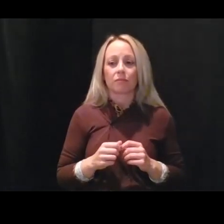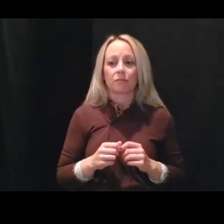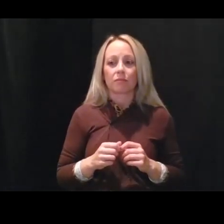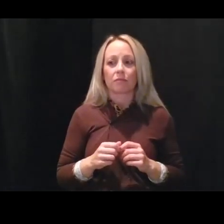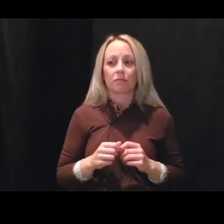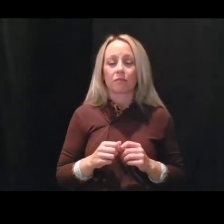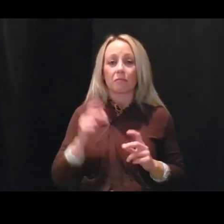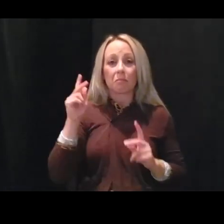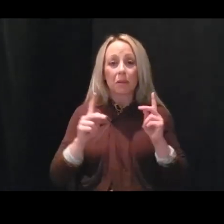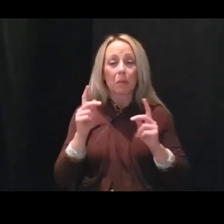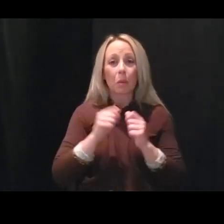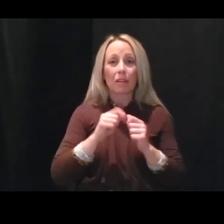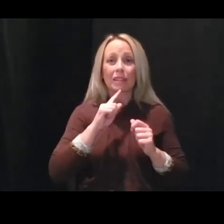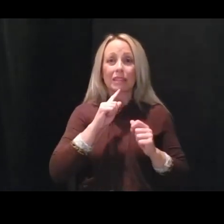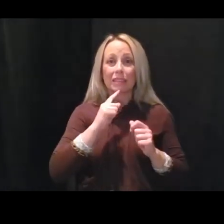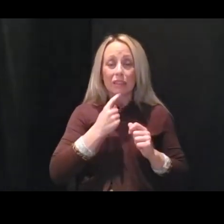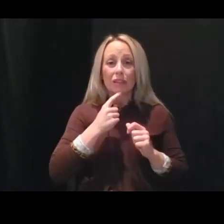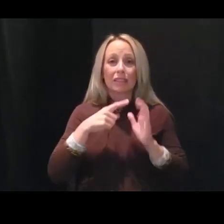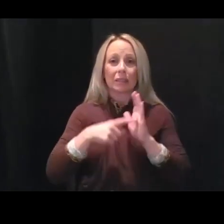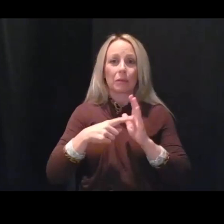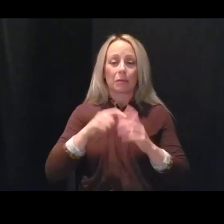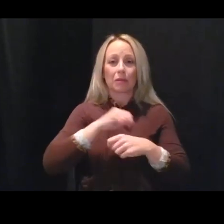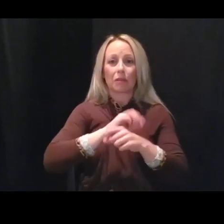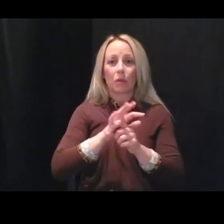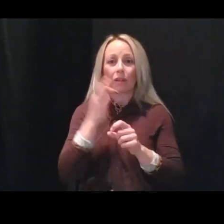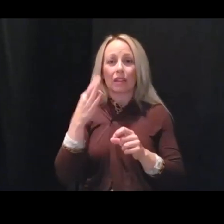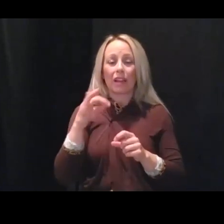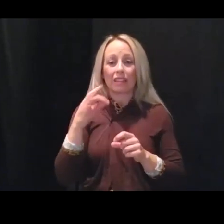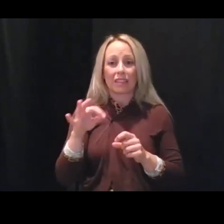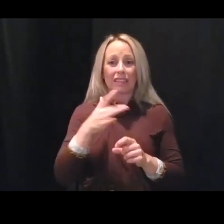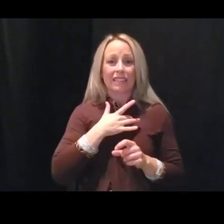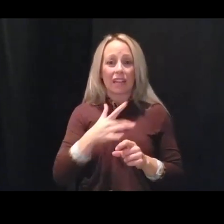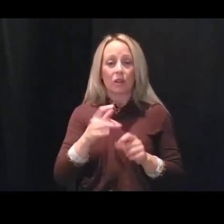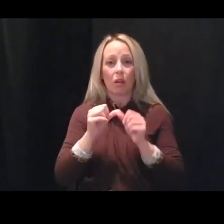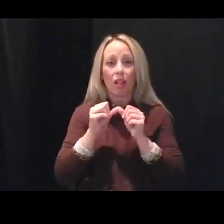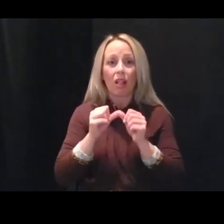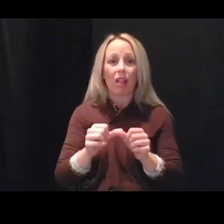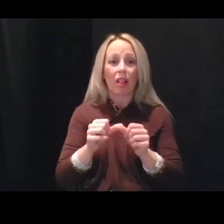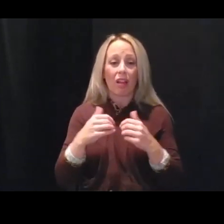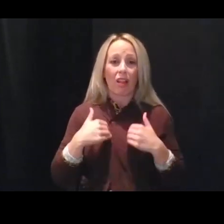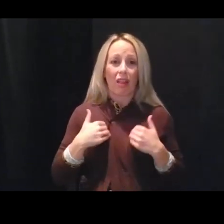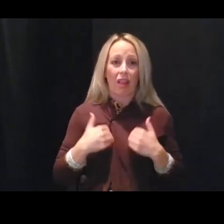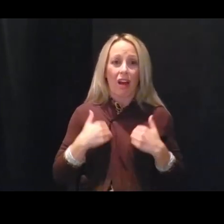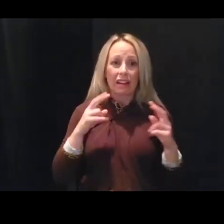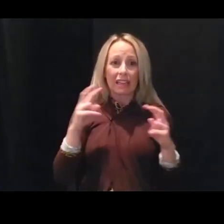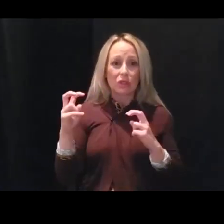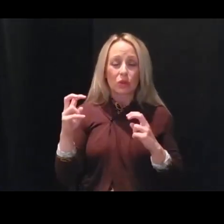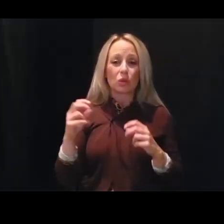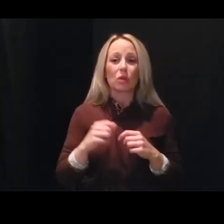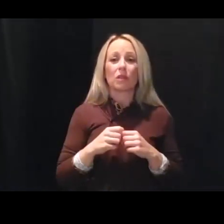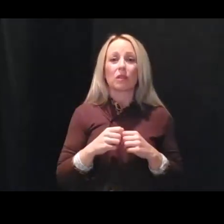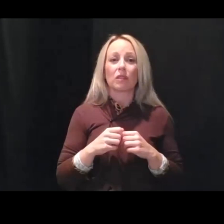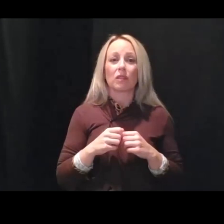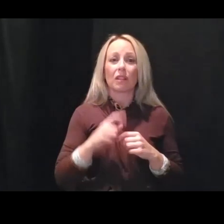with more serious illness, we are hearing reports of individuals having lasting lung issues, long past their